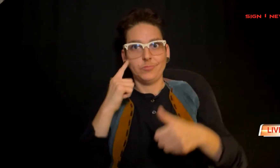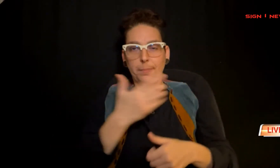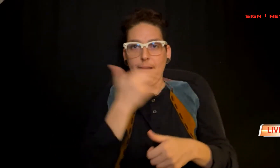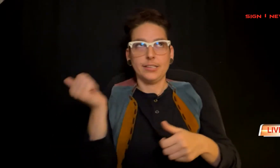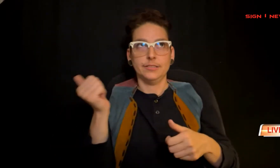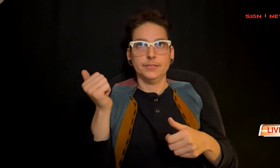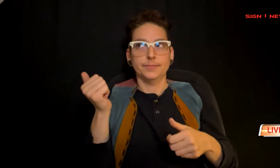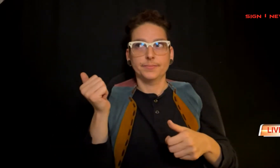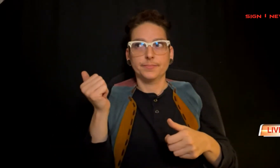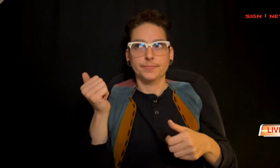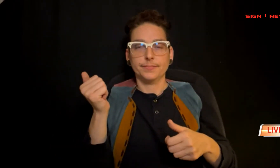Sean Hayter,